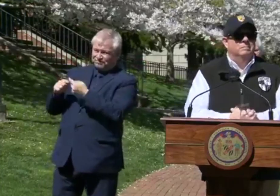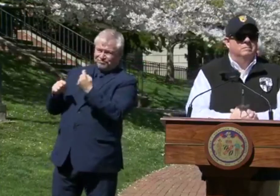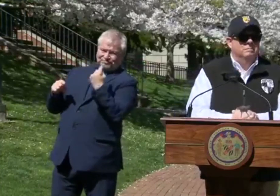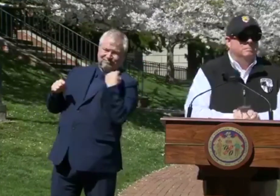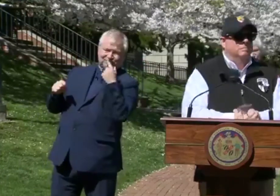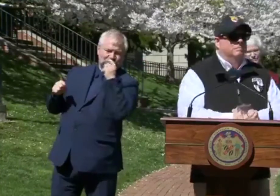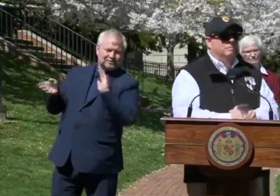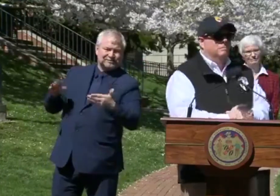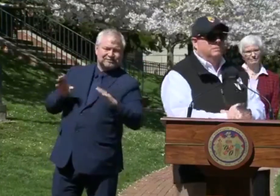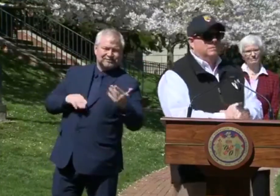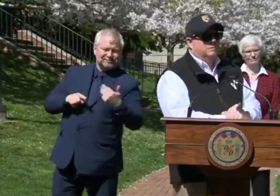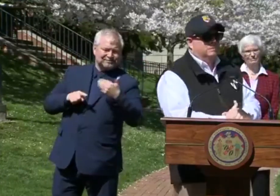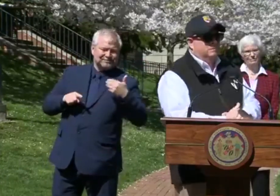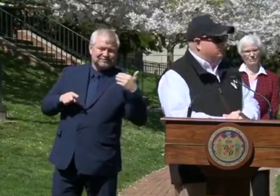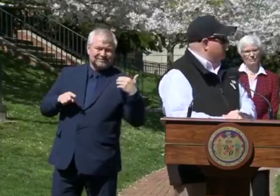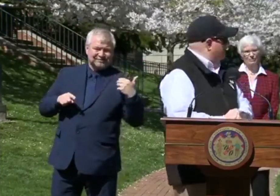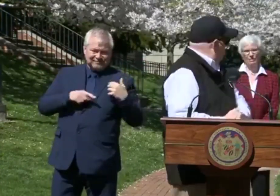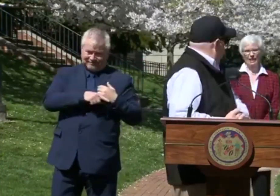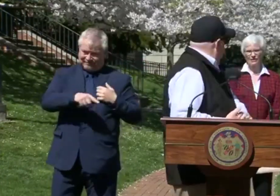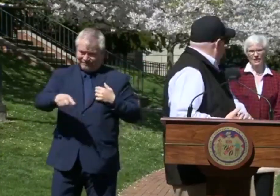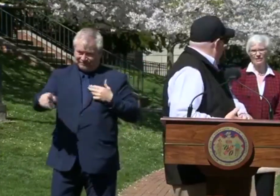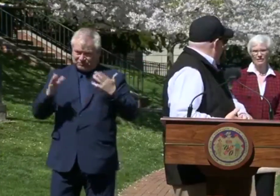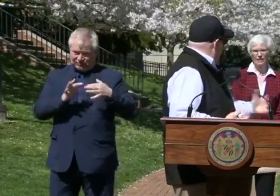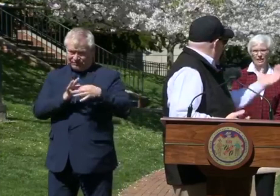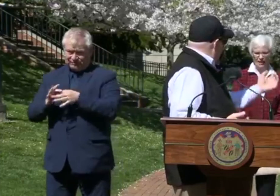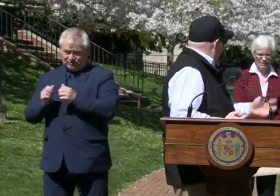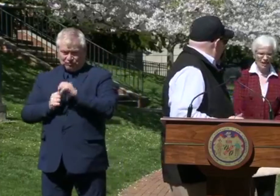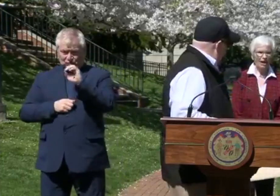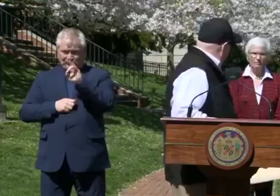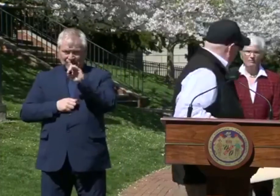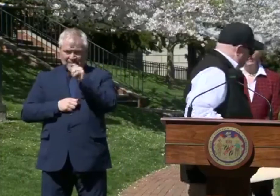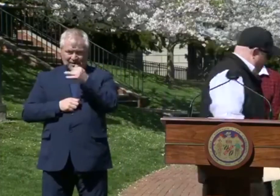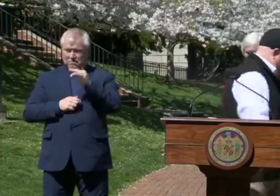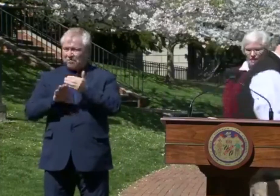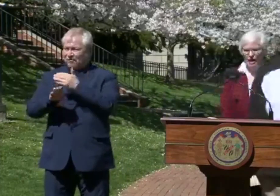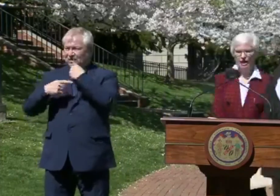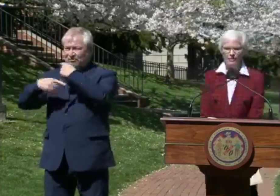any earlier deaths in Maryland might have been related to COVID-19? That's a good question.